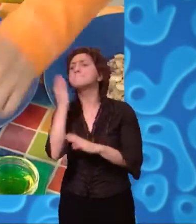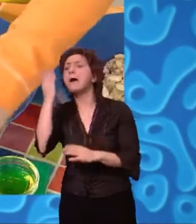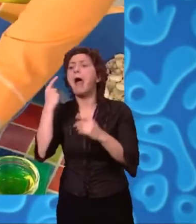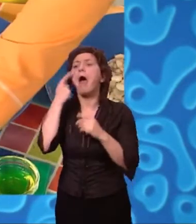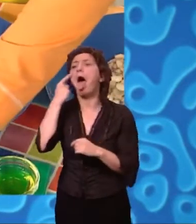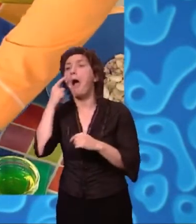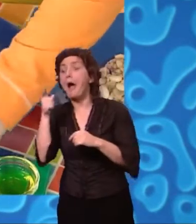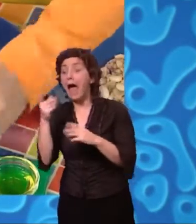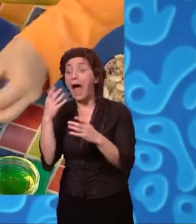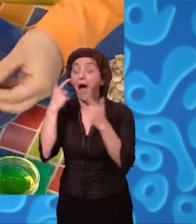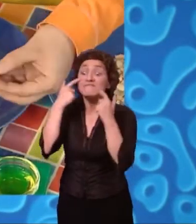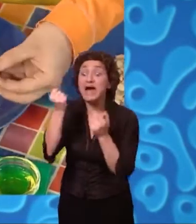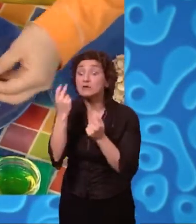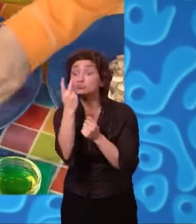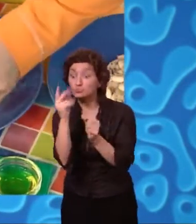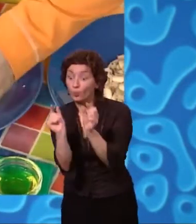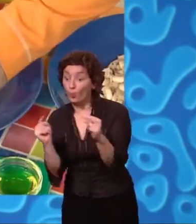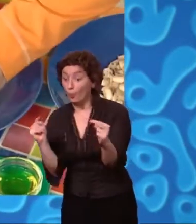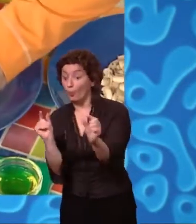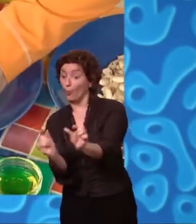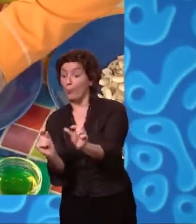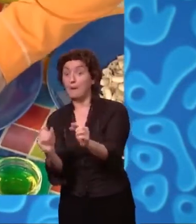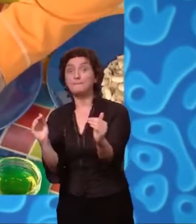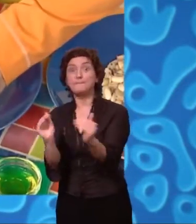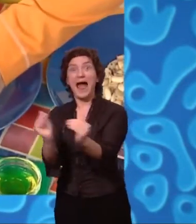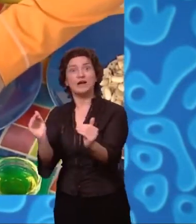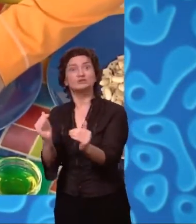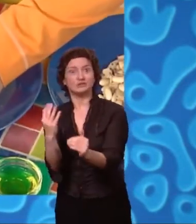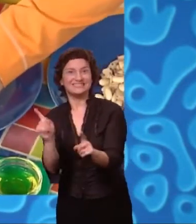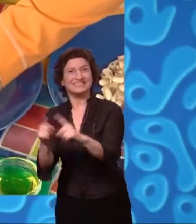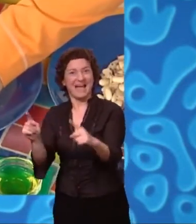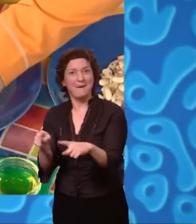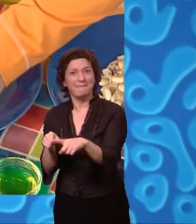And then we can do a mouth for 1.